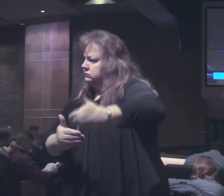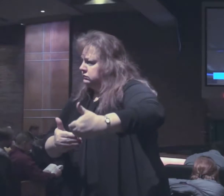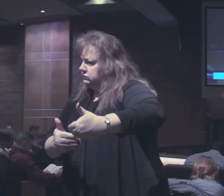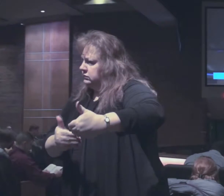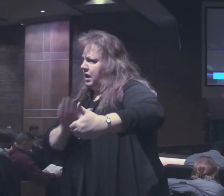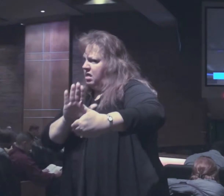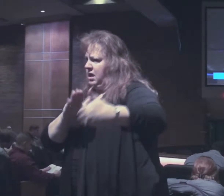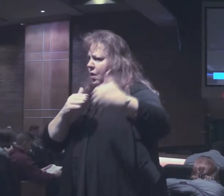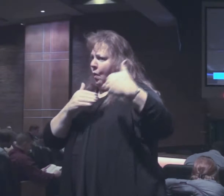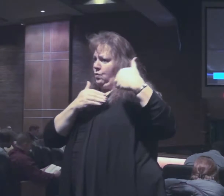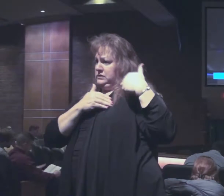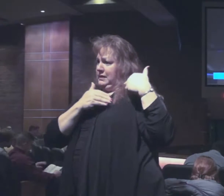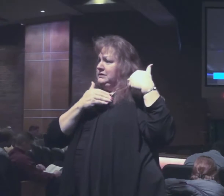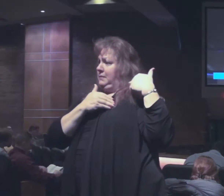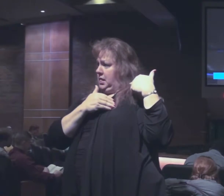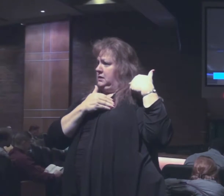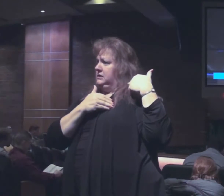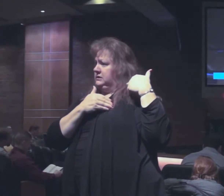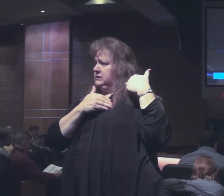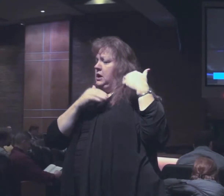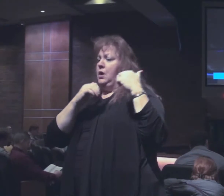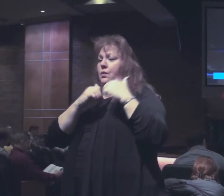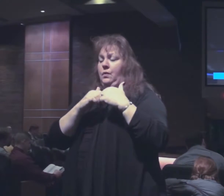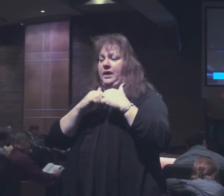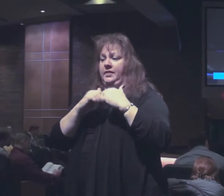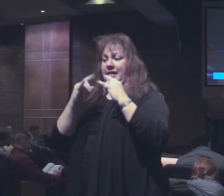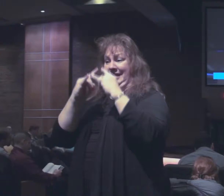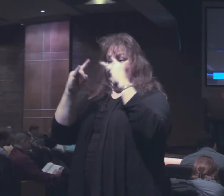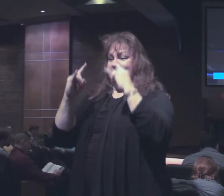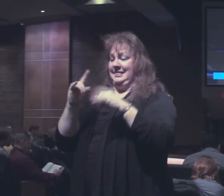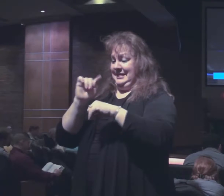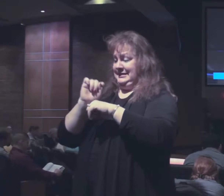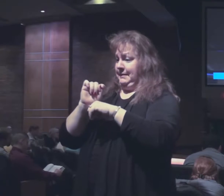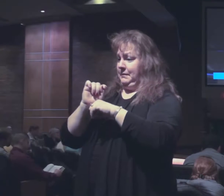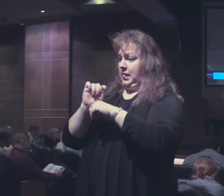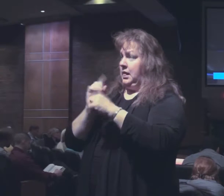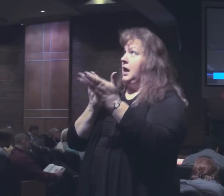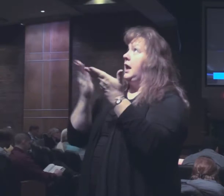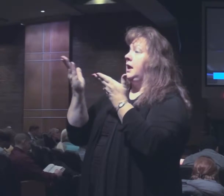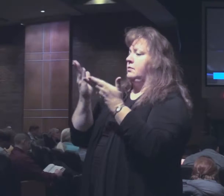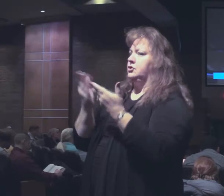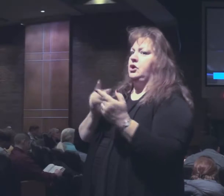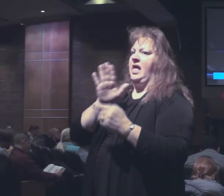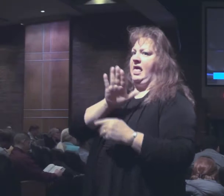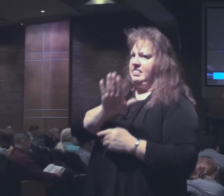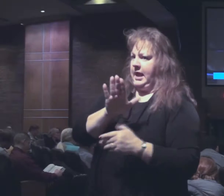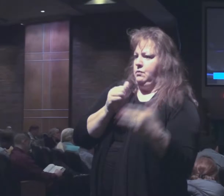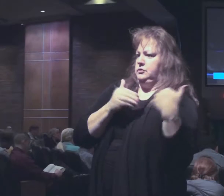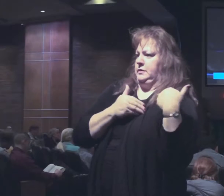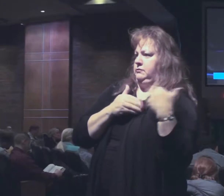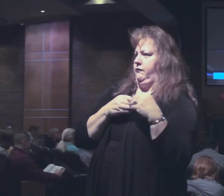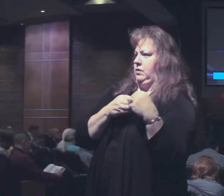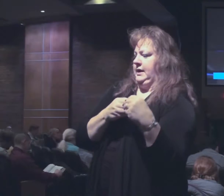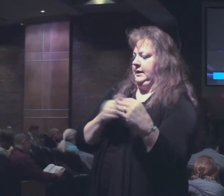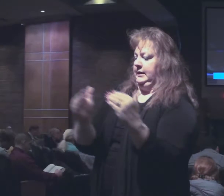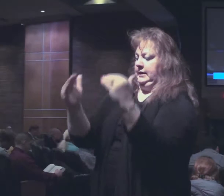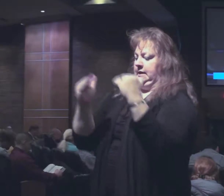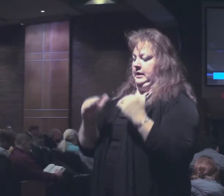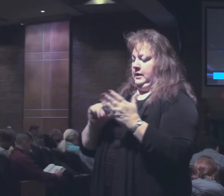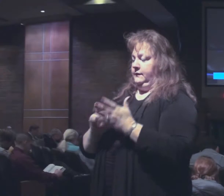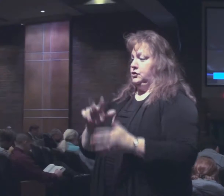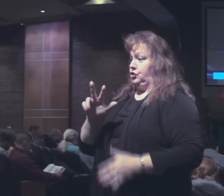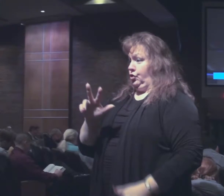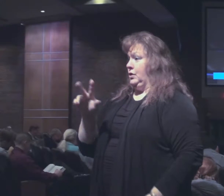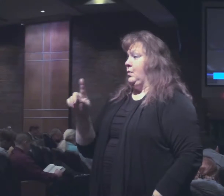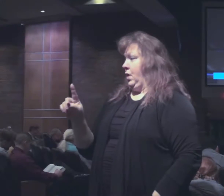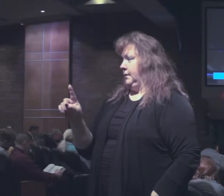particular responsibilities with the temple and its worship service came from the tribe of Levi. Then you come down to verse